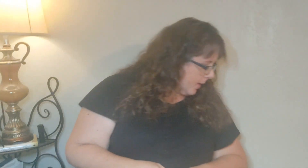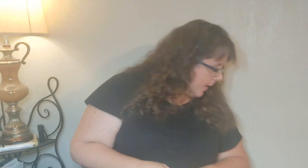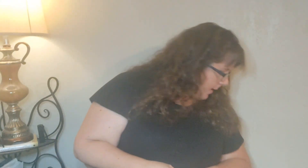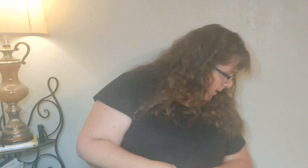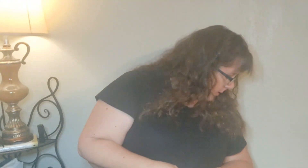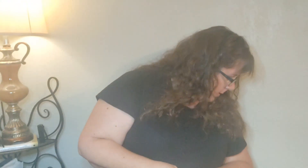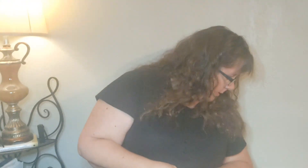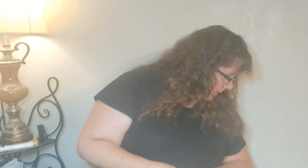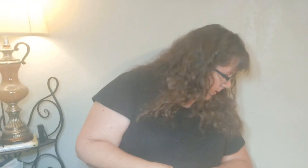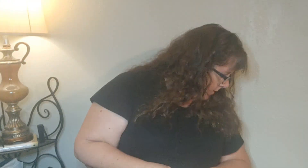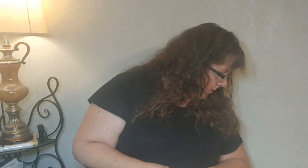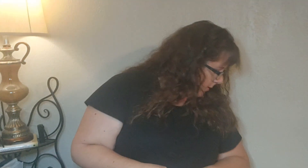And